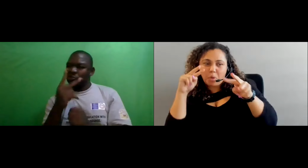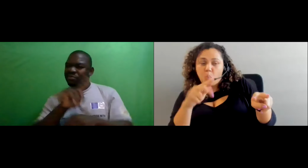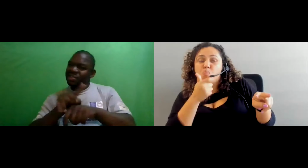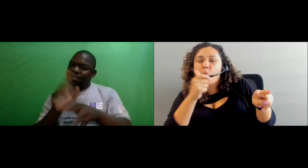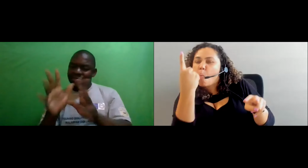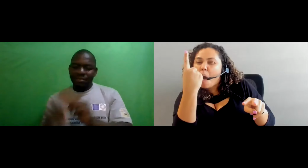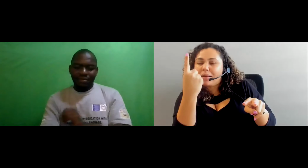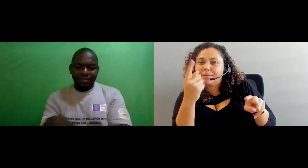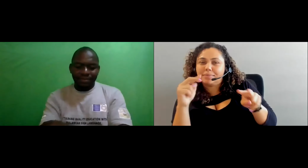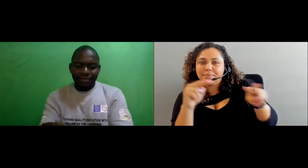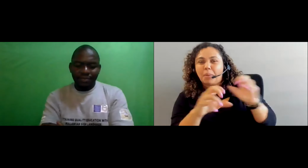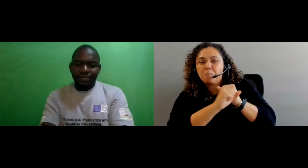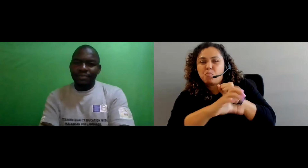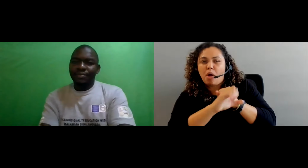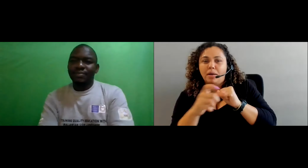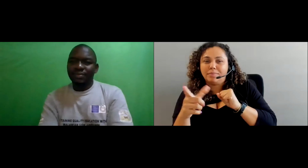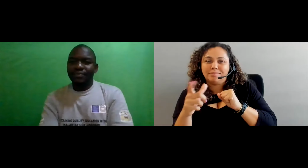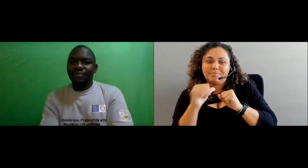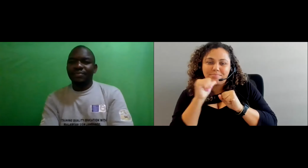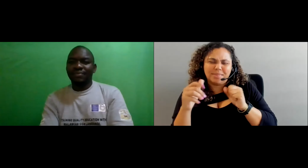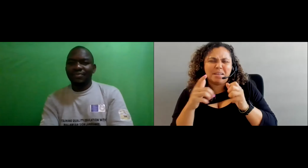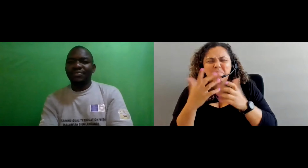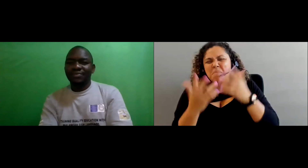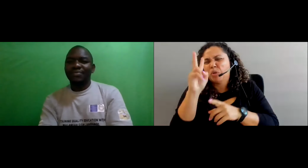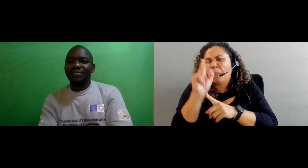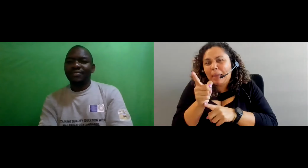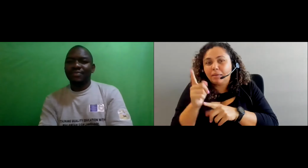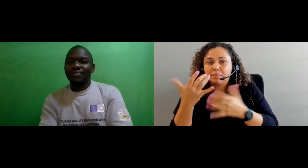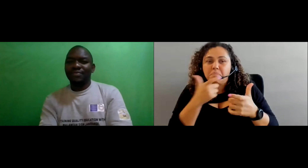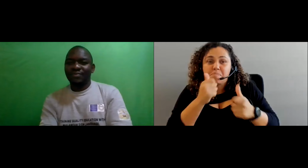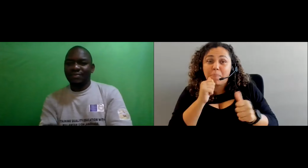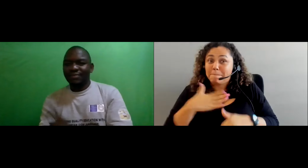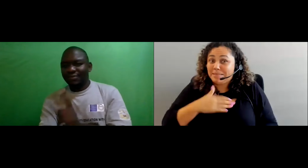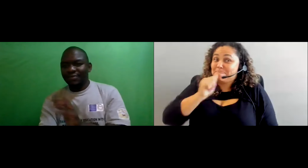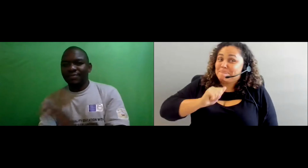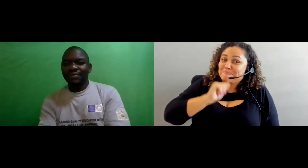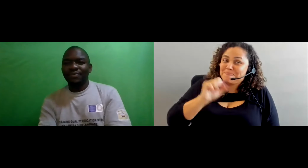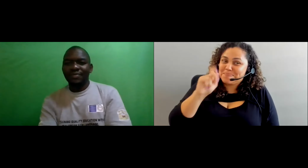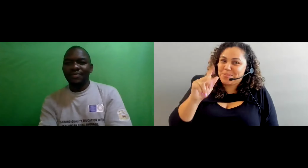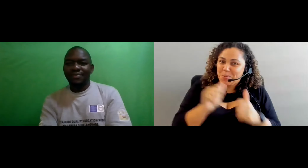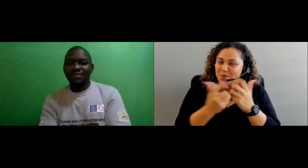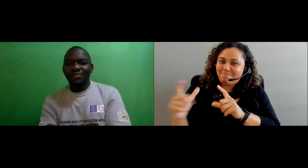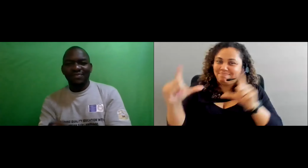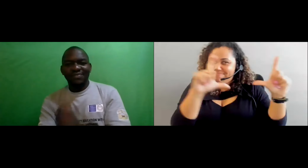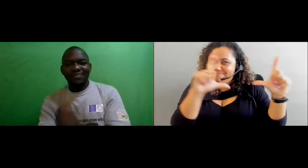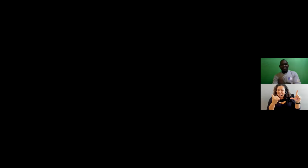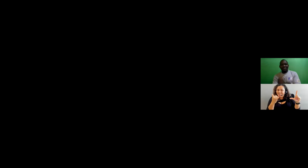episodes. It's not long. It's about maybe 2 minutes. Be patient. Wait for the episodes. It's